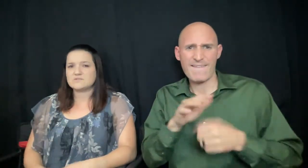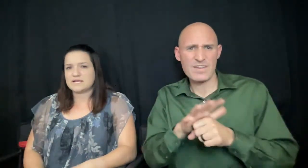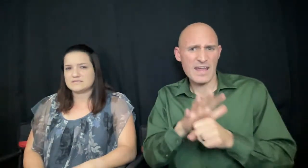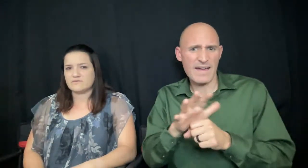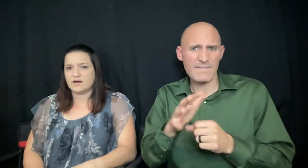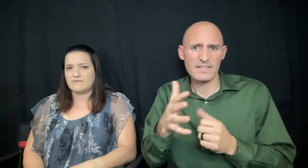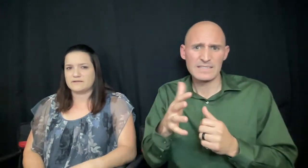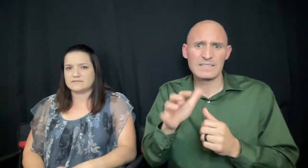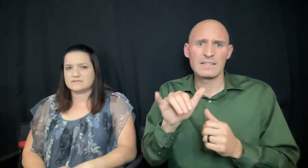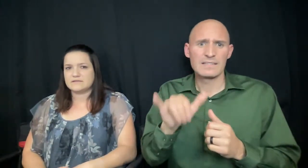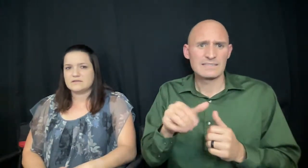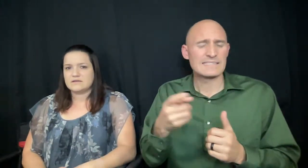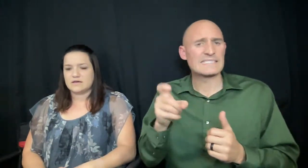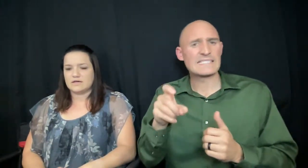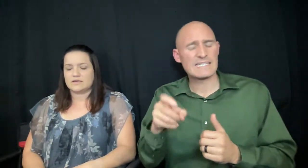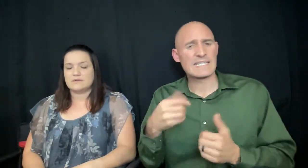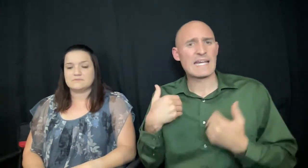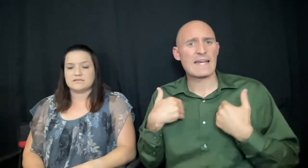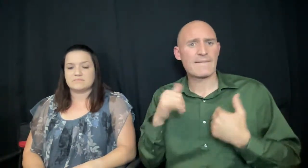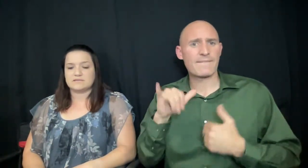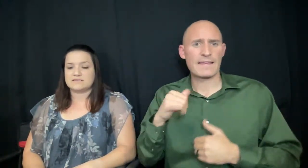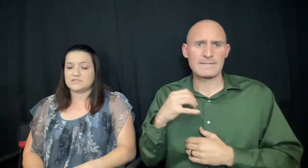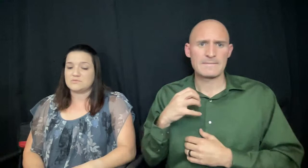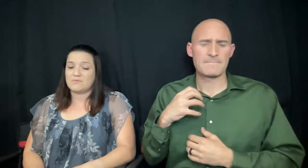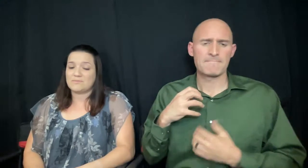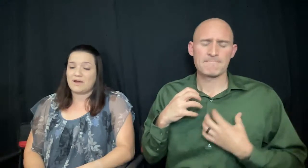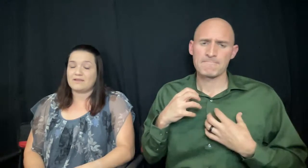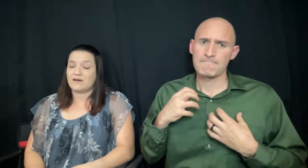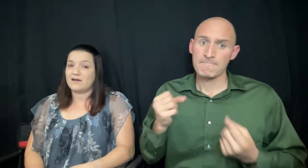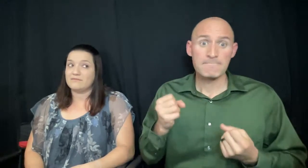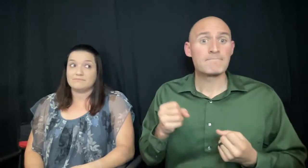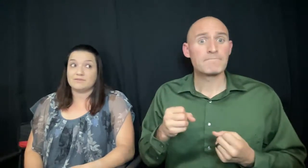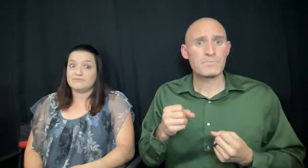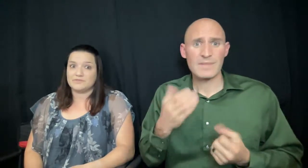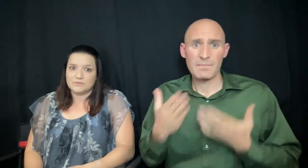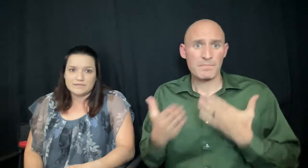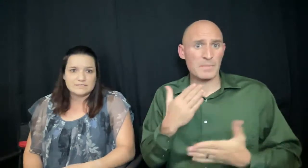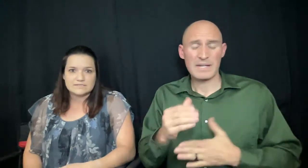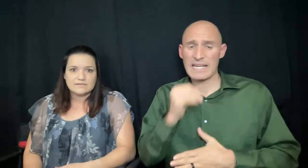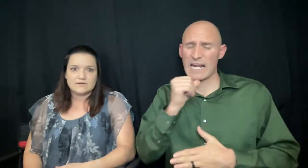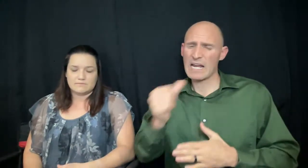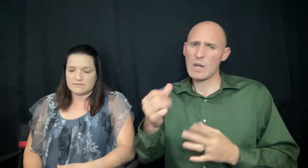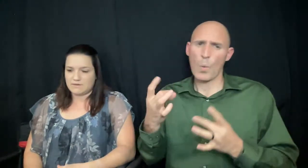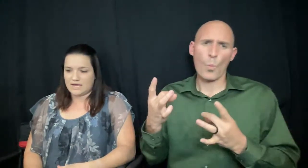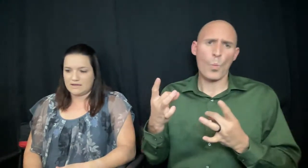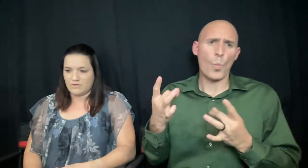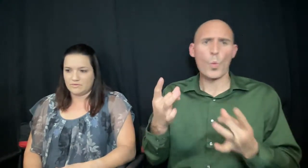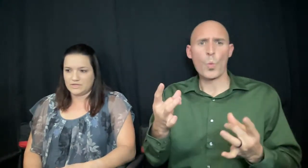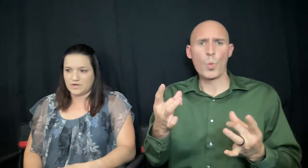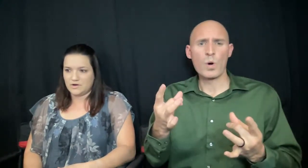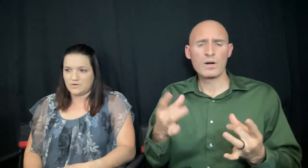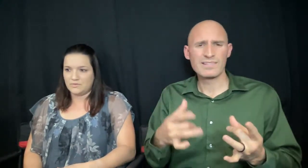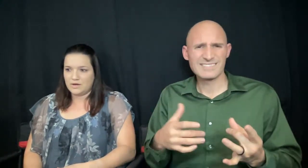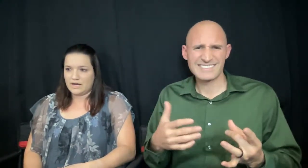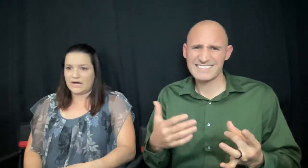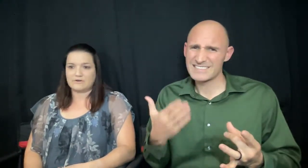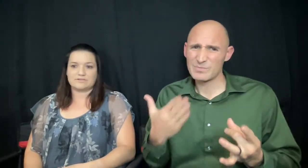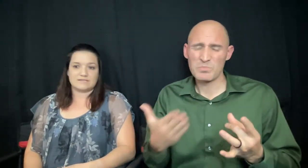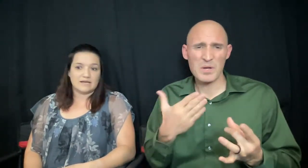where that self-confidence comes in, because you know what? We might not be fluent. We might only know 100 signs,